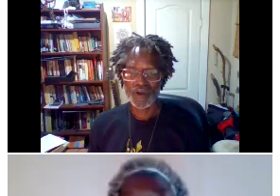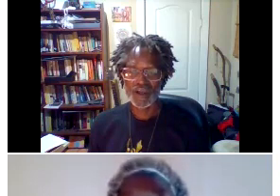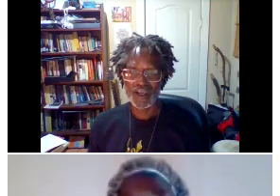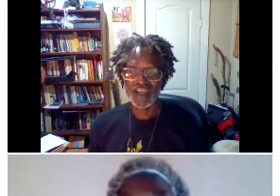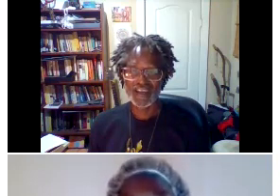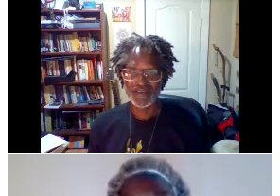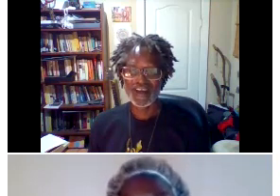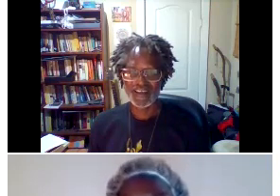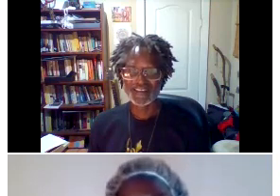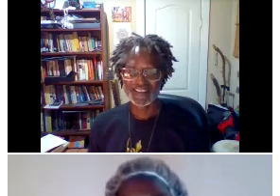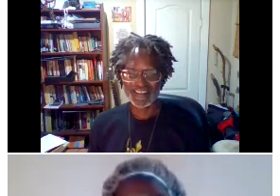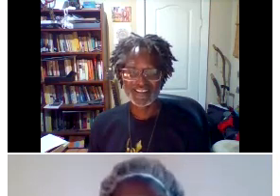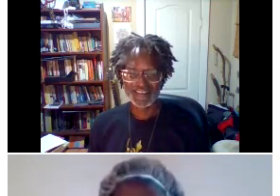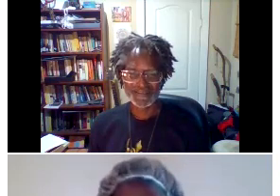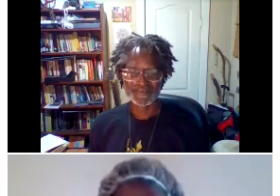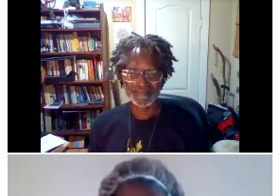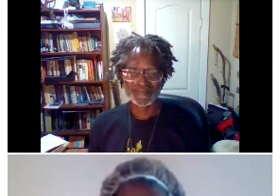Oh. Um,